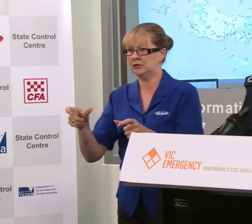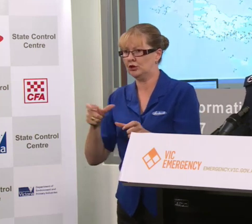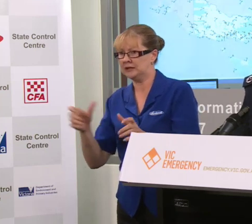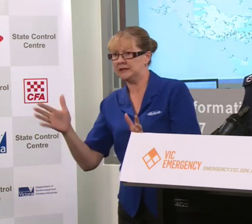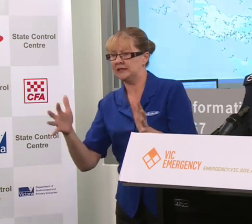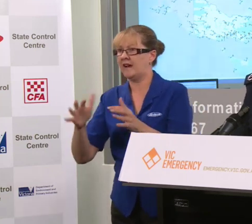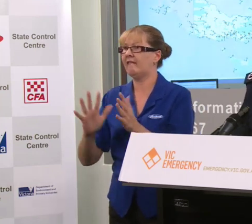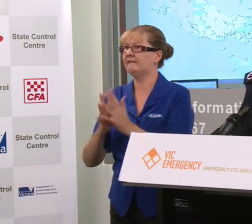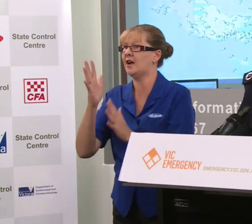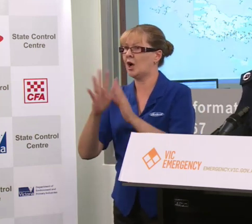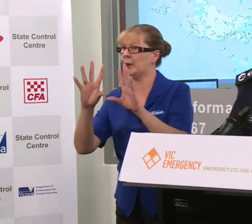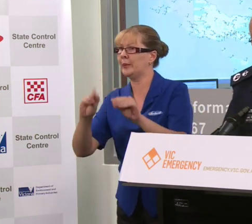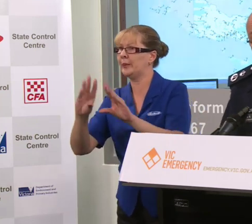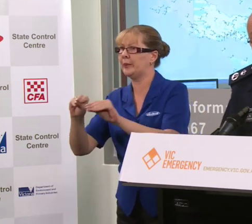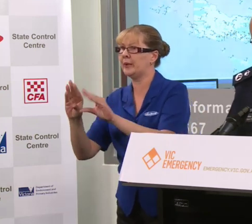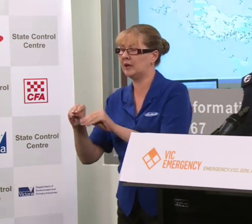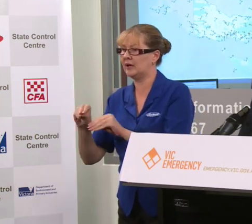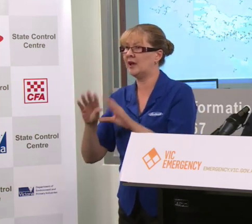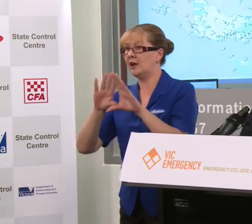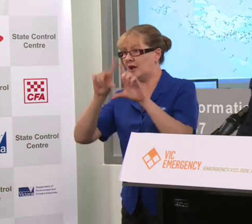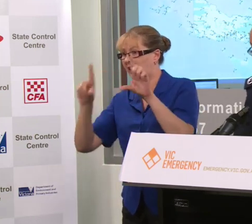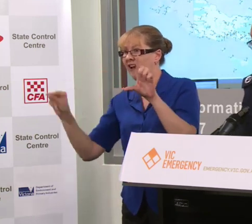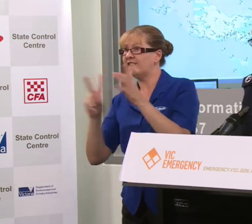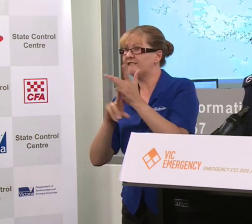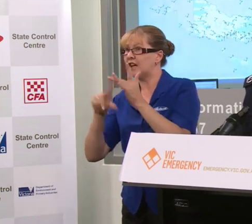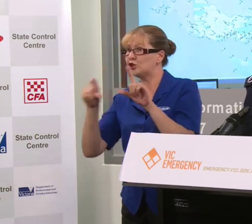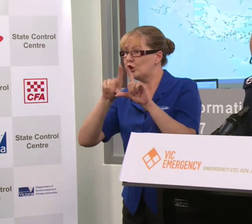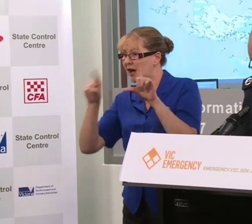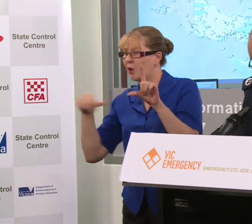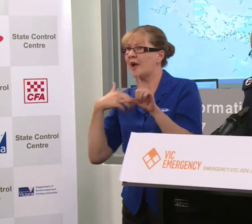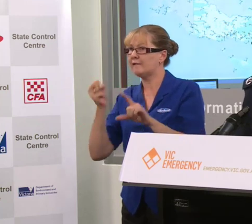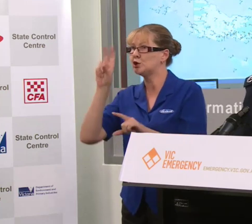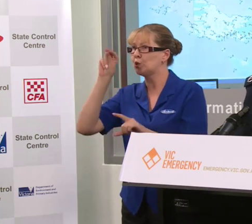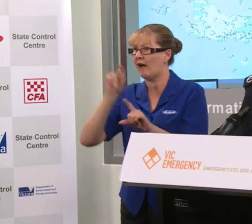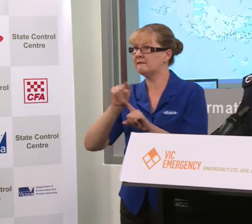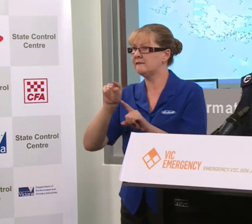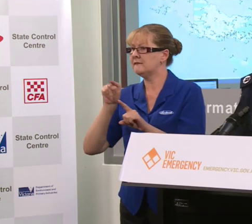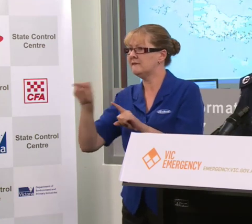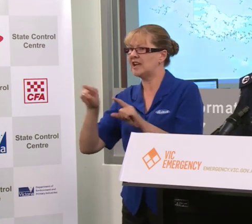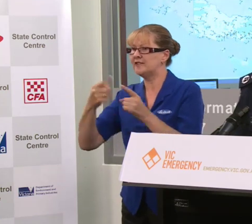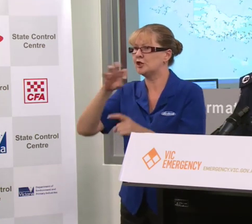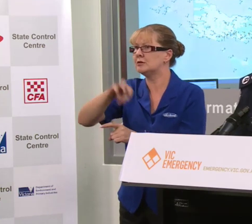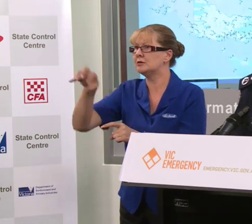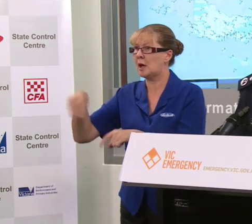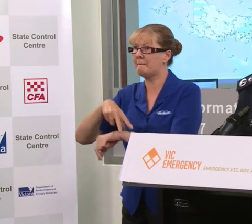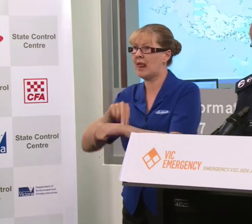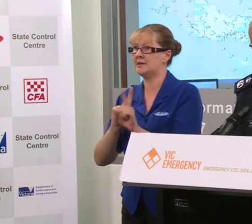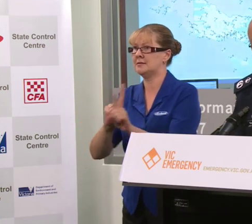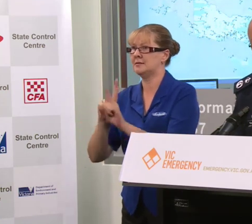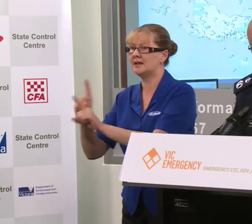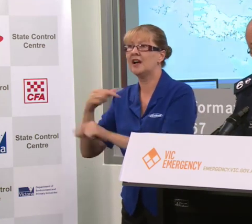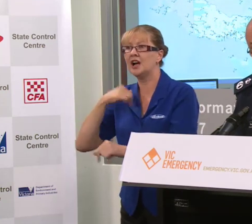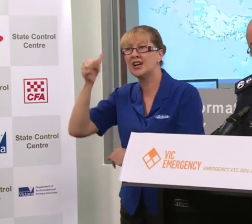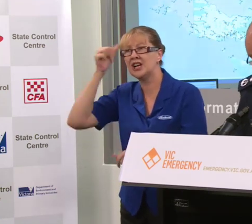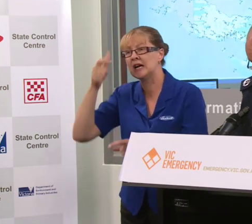Roadblocks across the state, we have 12 that are currently manned by police members. I understand it's difficult, I understand